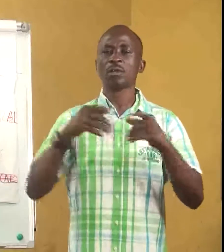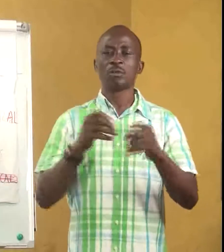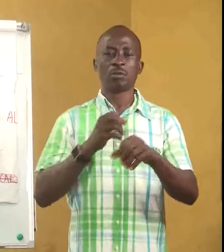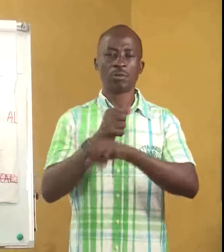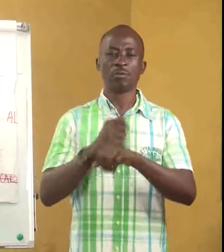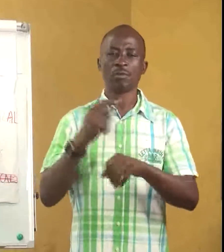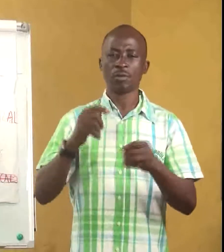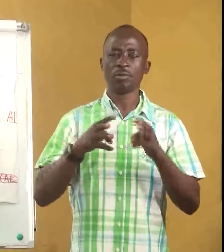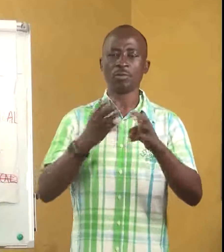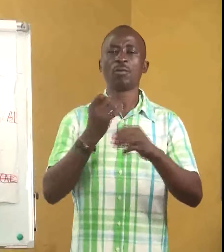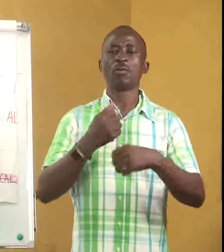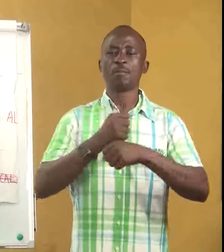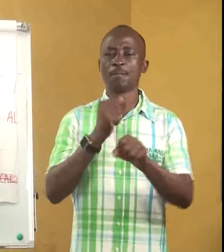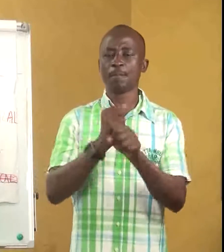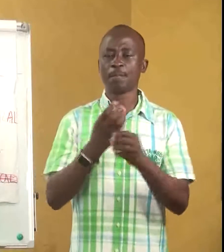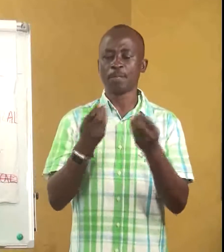soil formation.